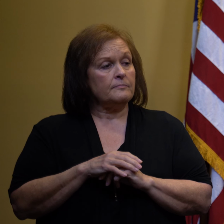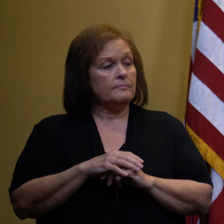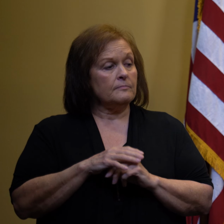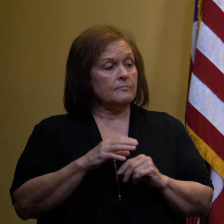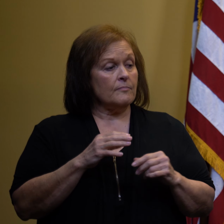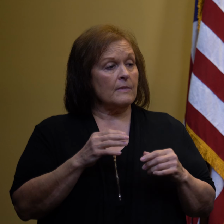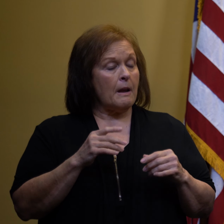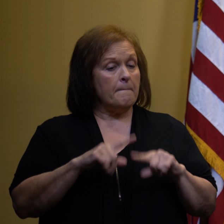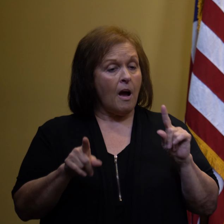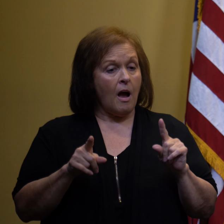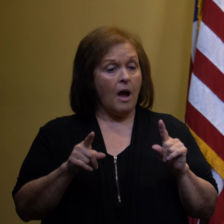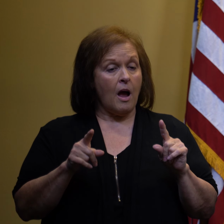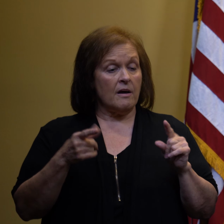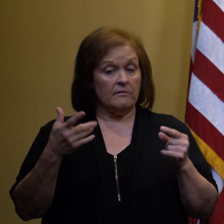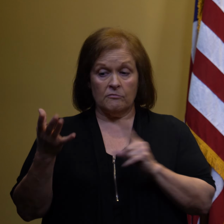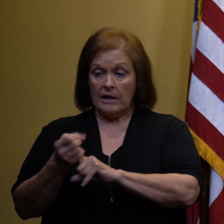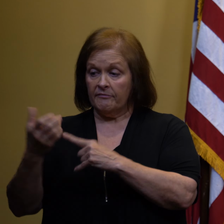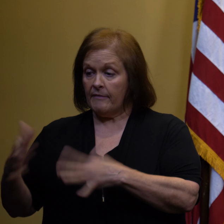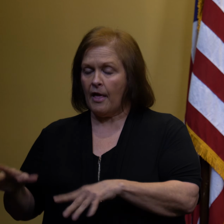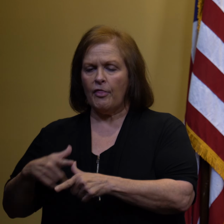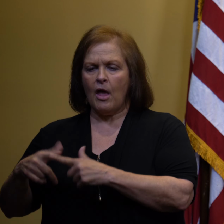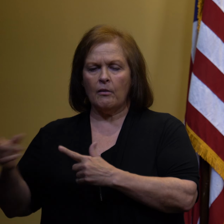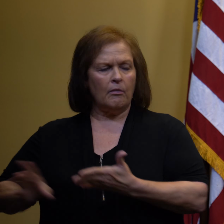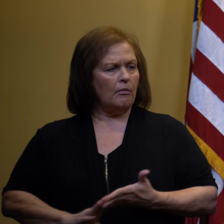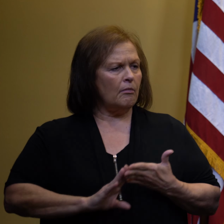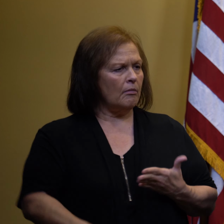quickly released as well, and only